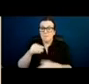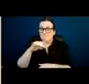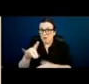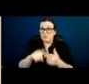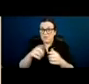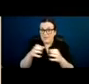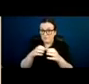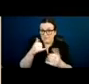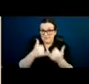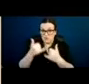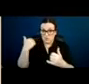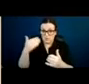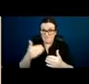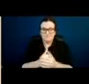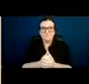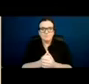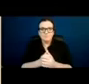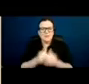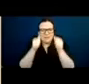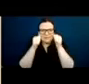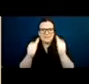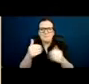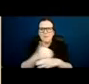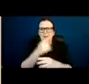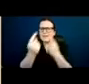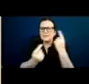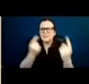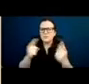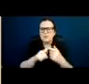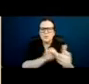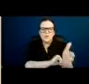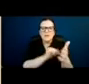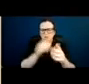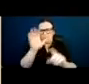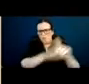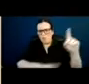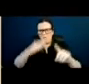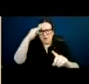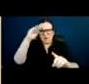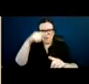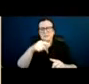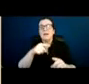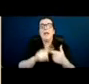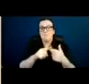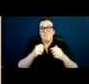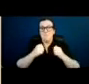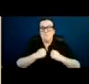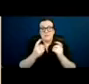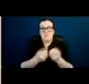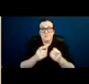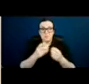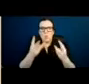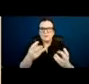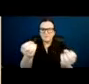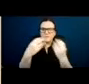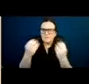These were attended by individuals and organisations from all over the country and my department sought direct feedback on